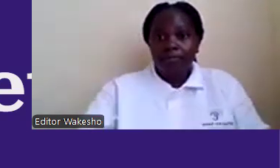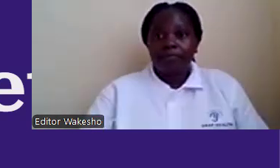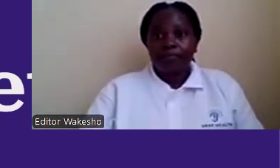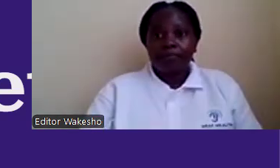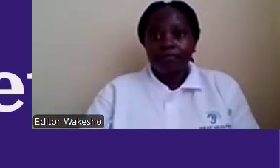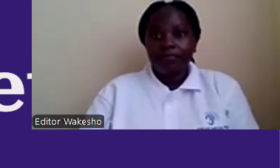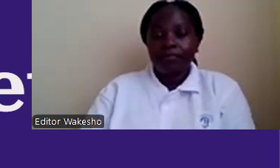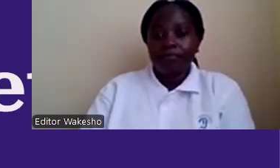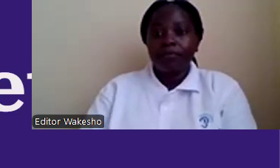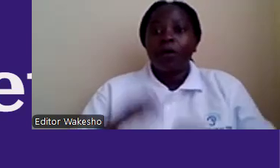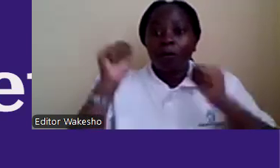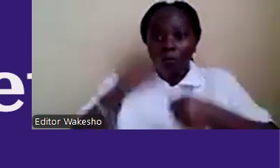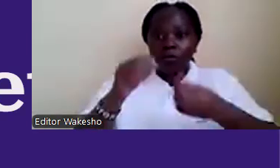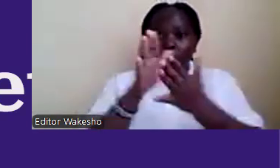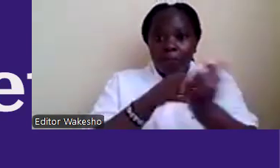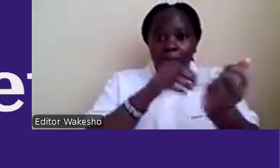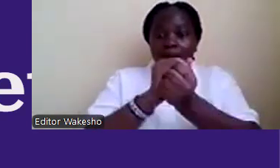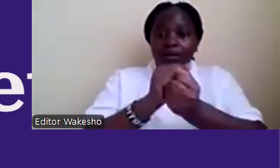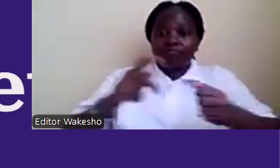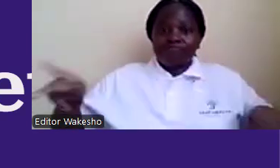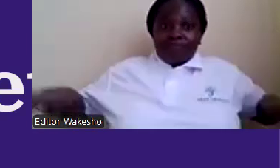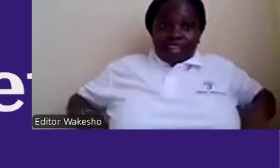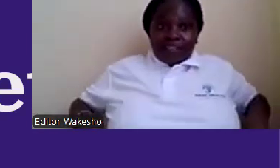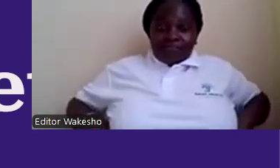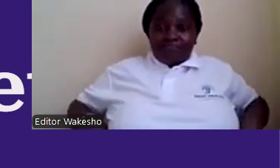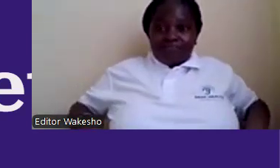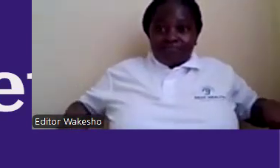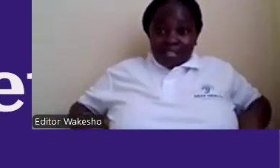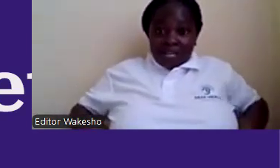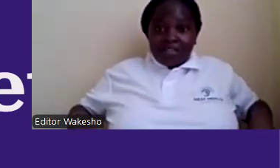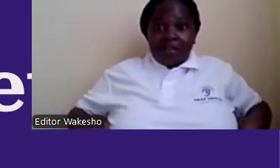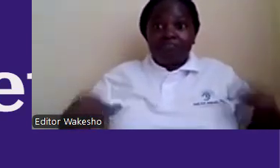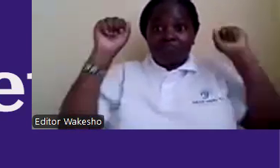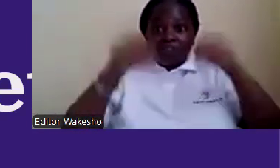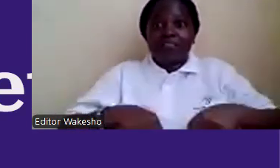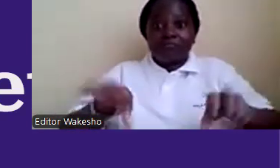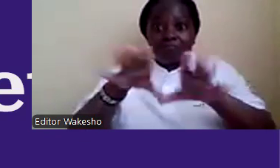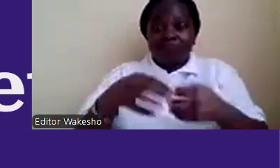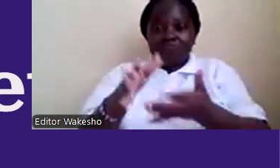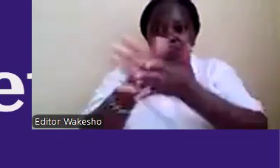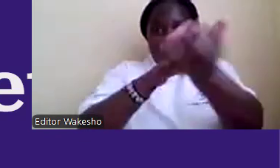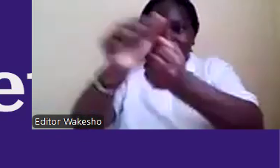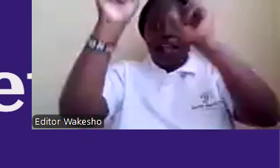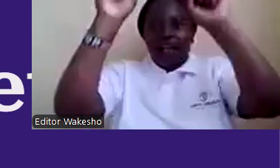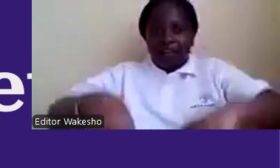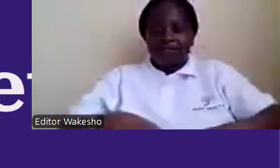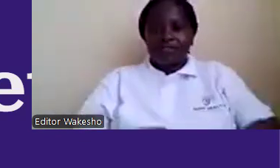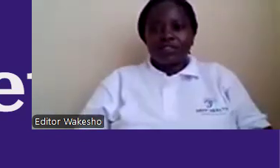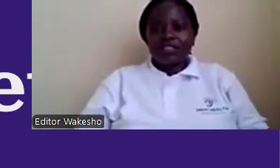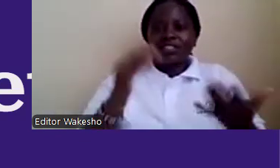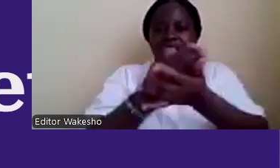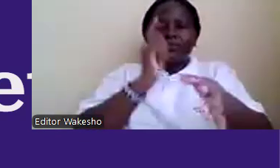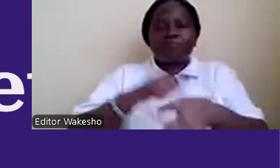can damage the kidneys. This is a huge one. Nephropathy, you will find there are very many patients who